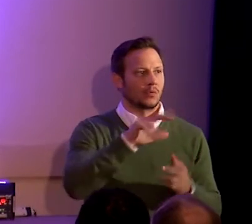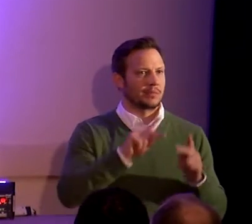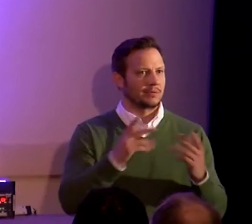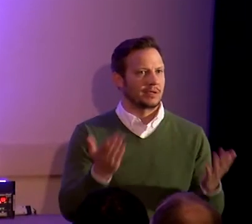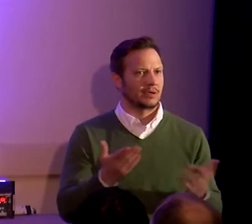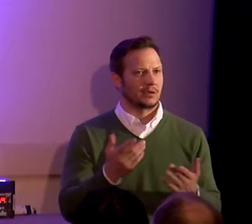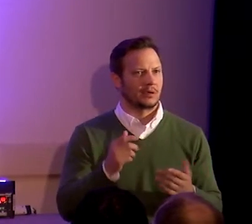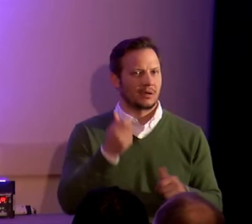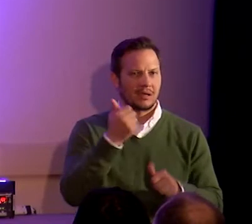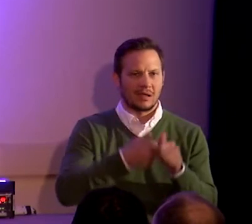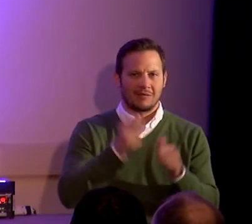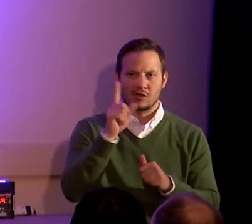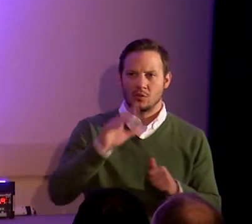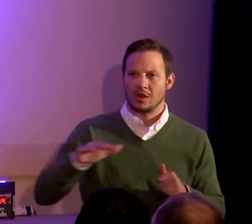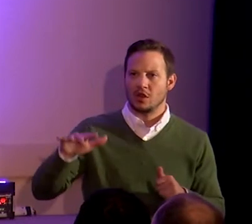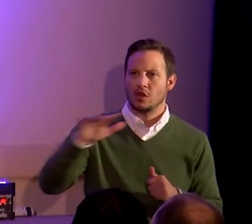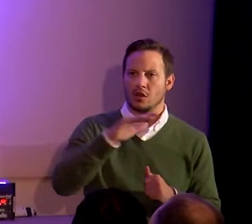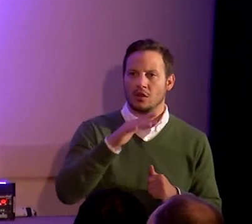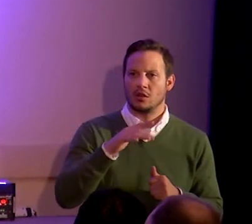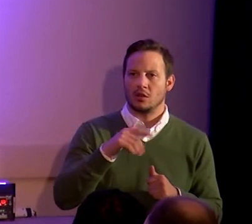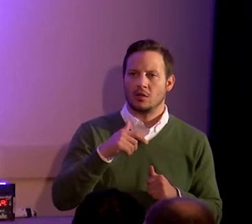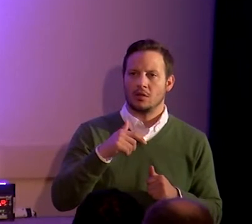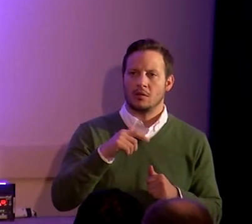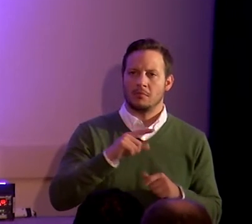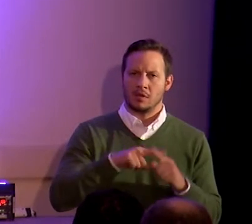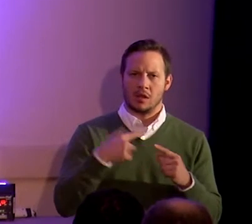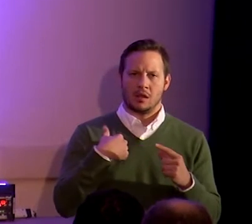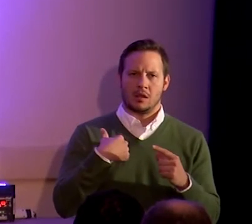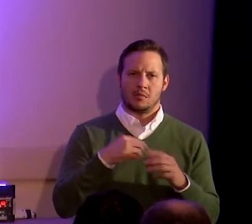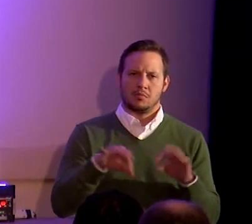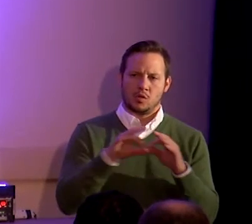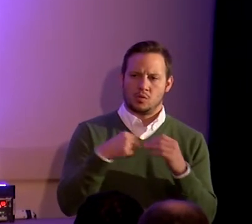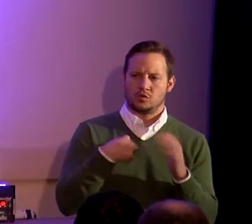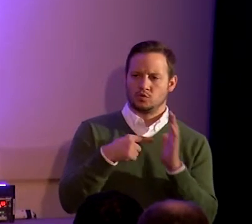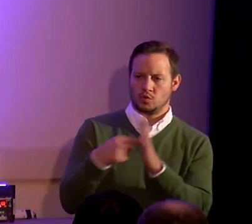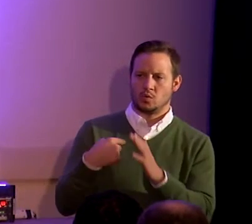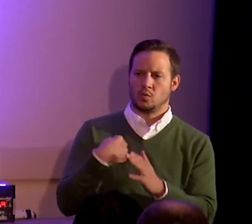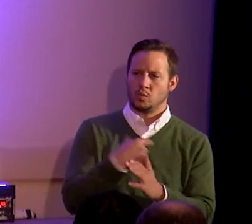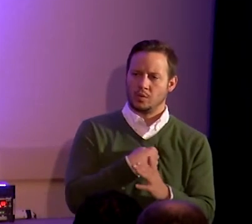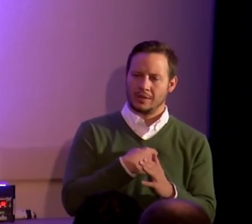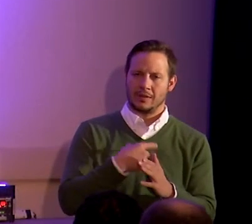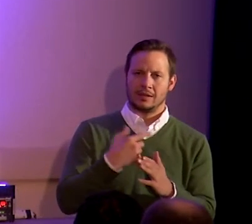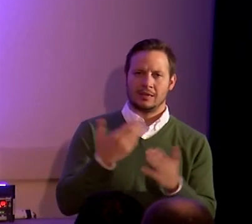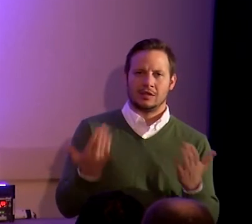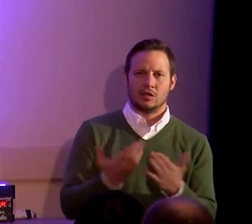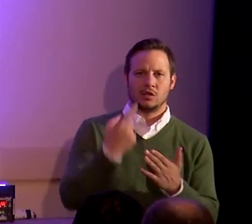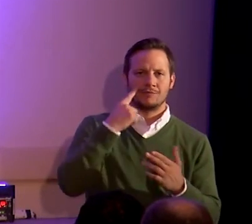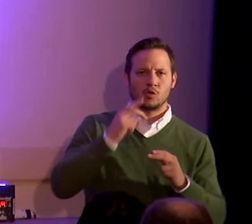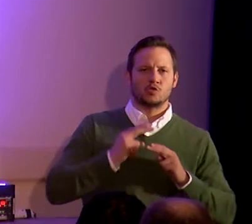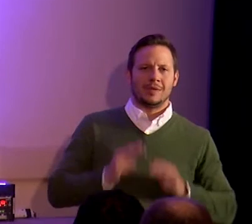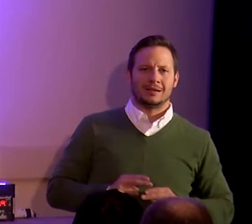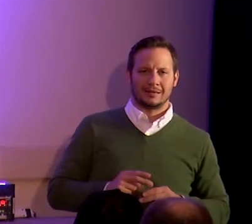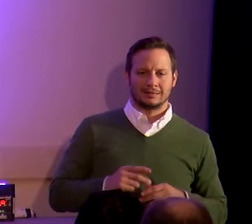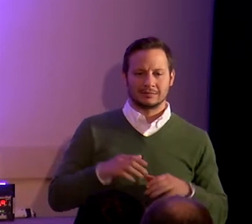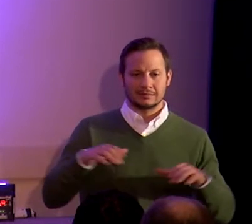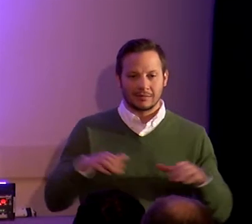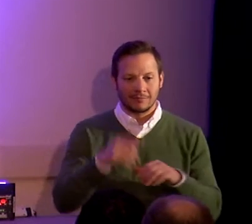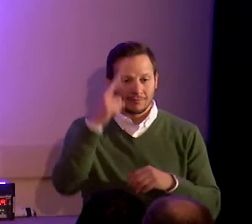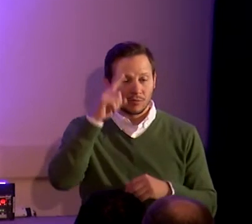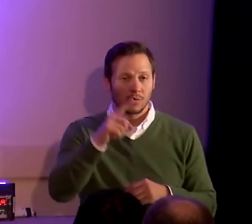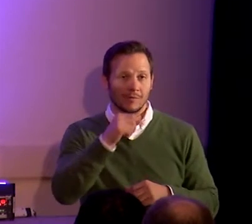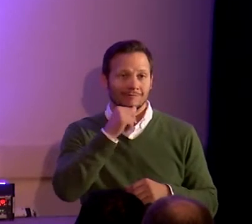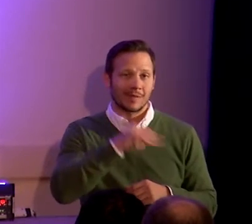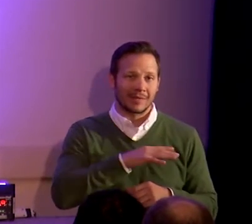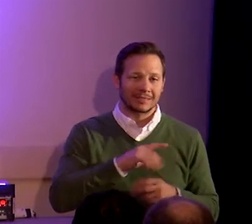sure they see strong champions of humanity. Let's make sure they see activists for feminism,